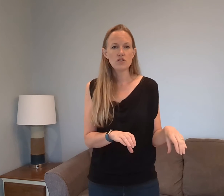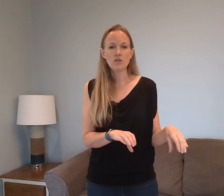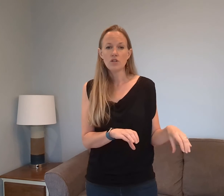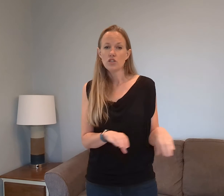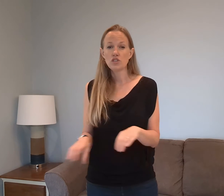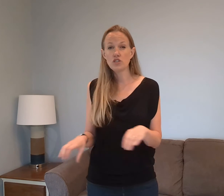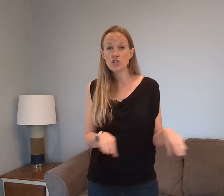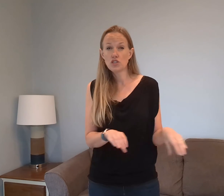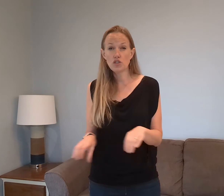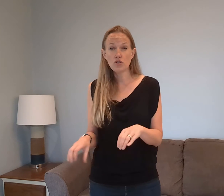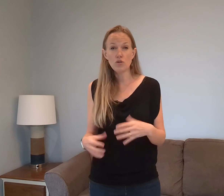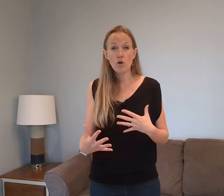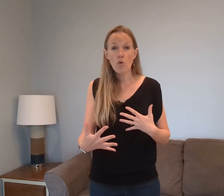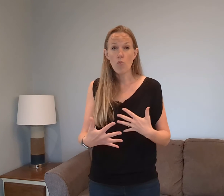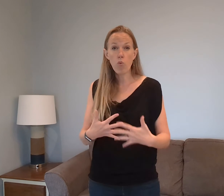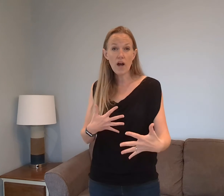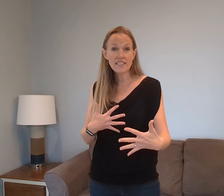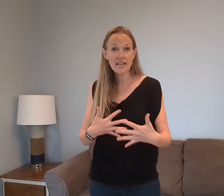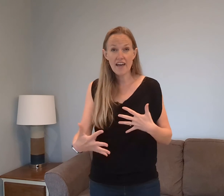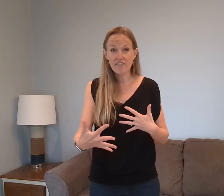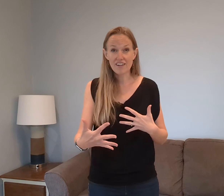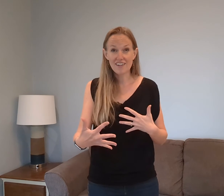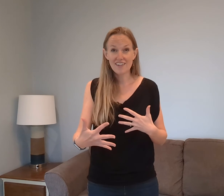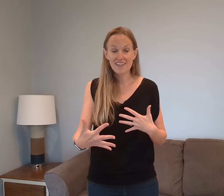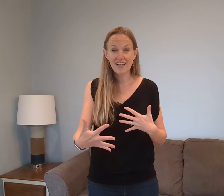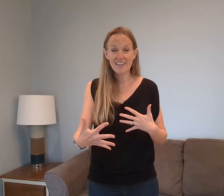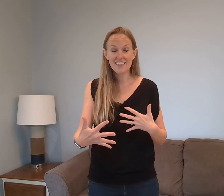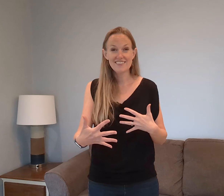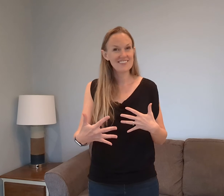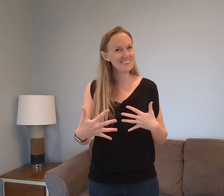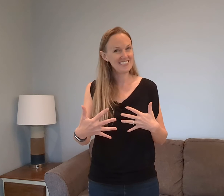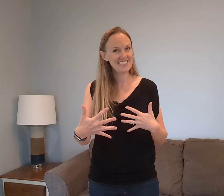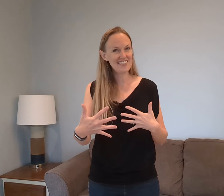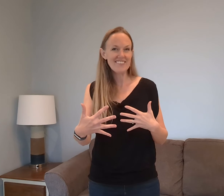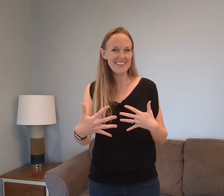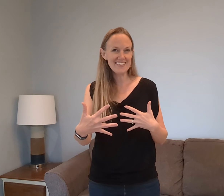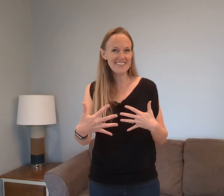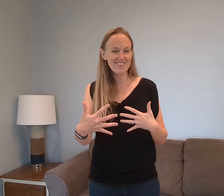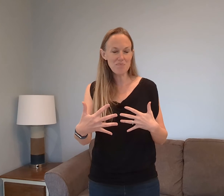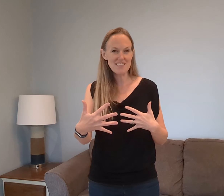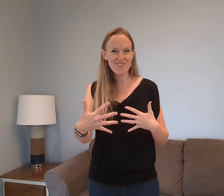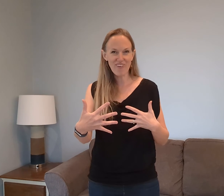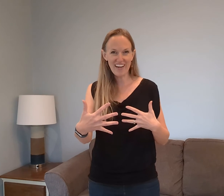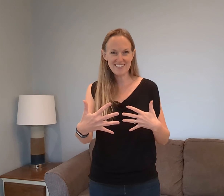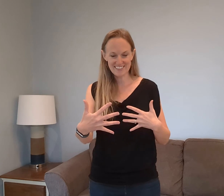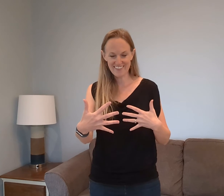So do whatever. Okay, so this is great. We learned it in the Philippians 4:8